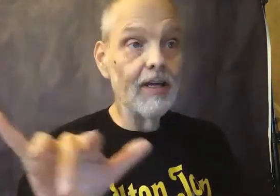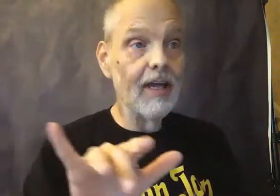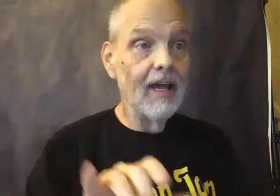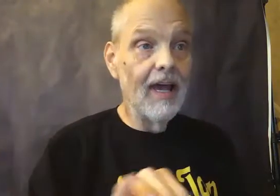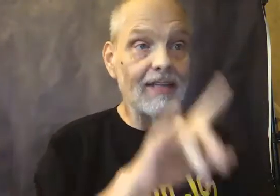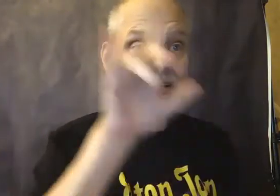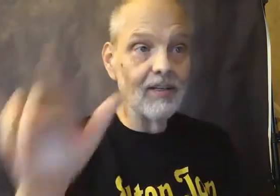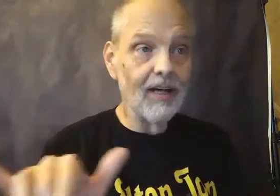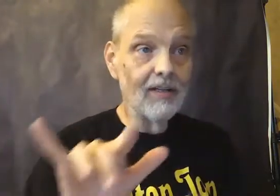Early has a